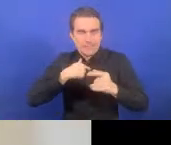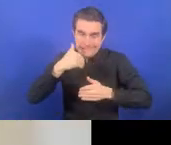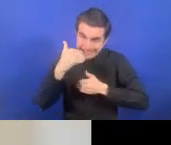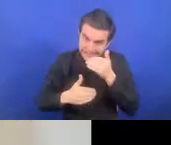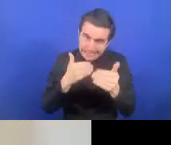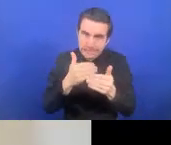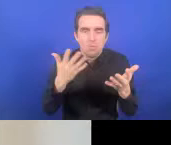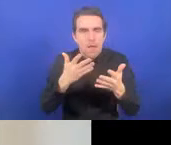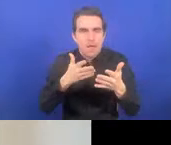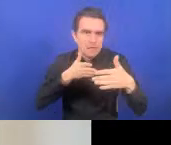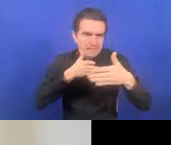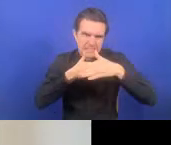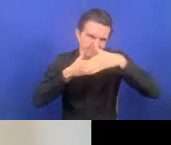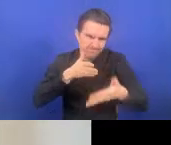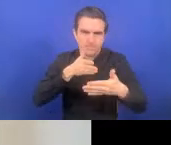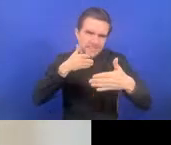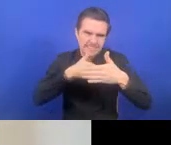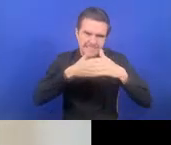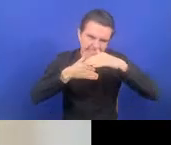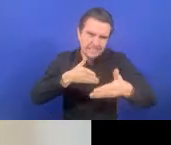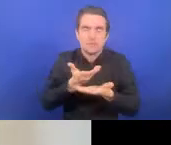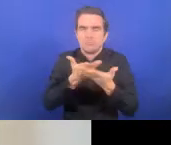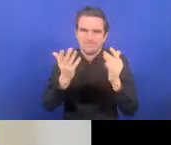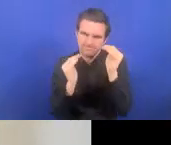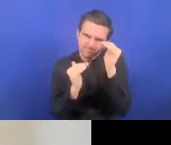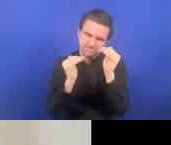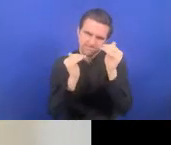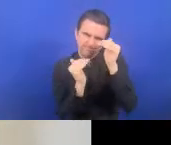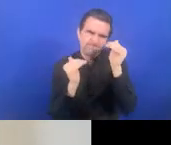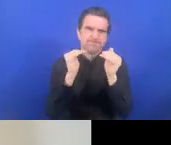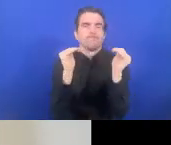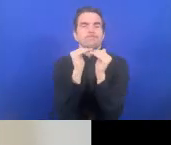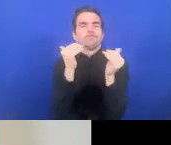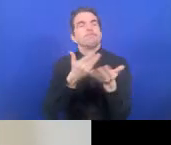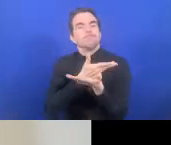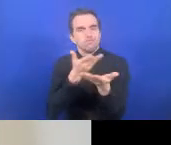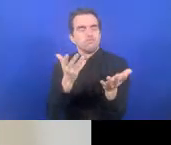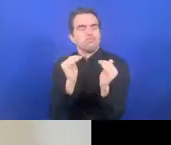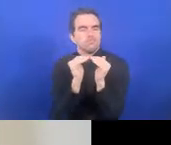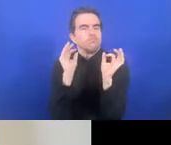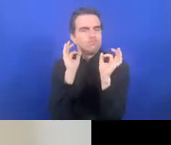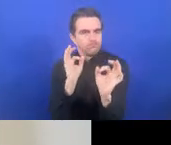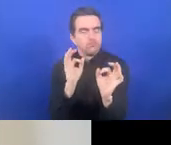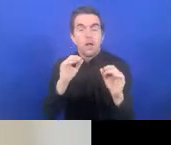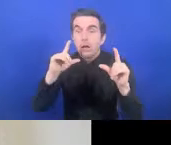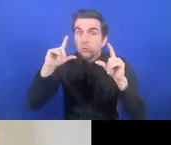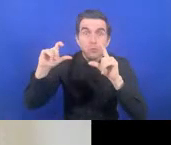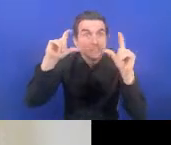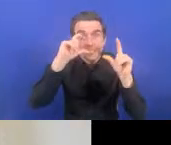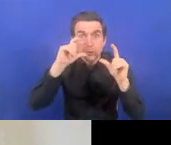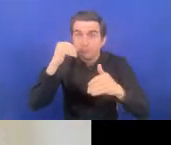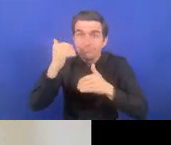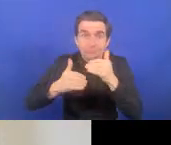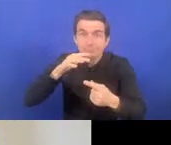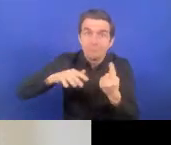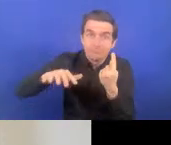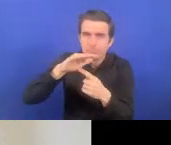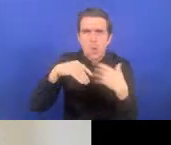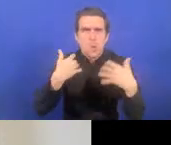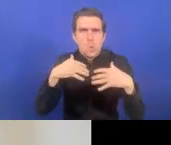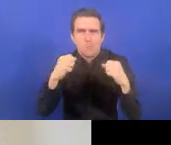growth, cultural exchange, and global connectivity, and women make up more than half of its global